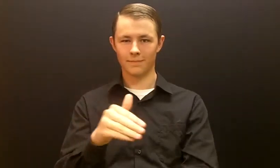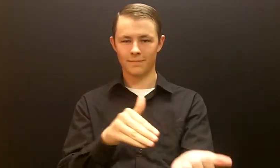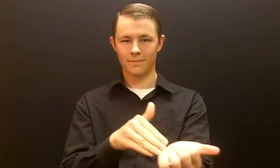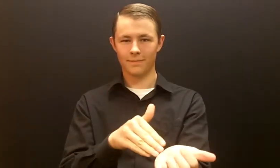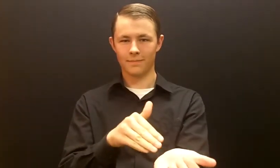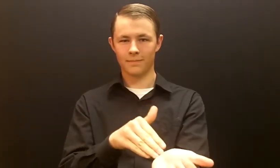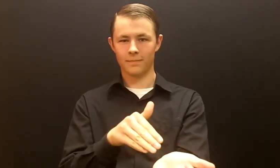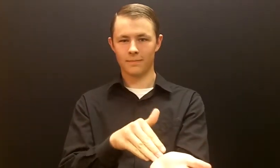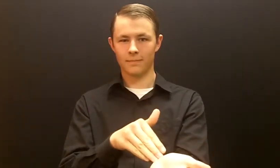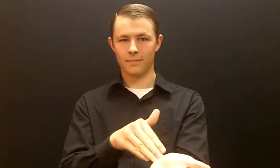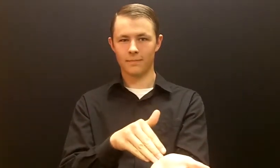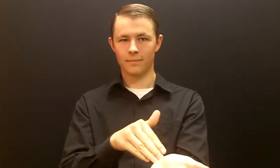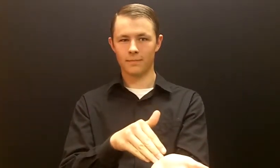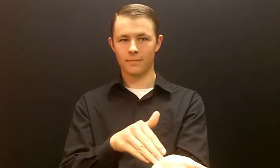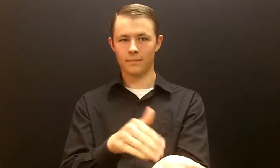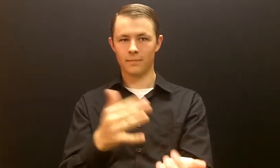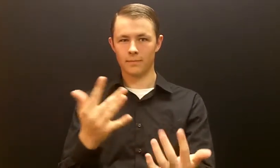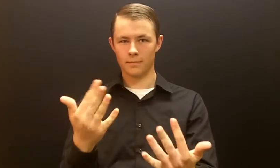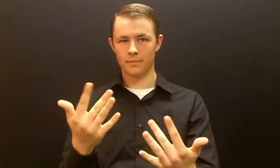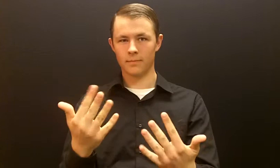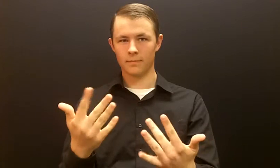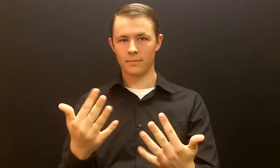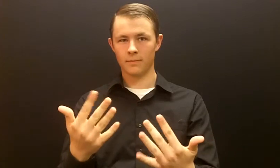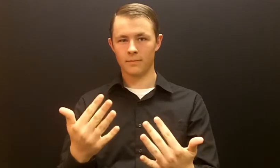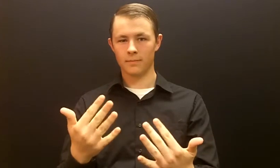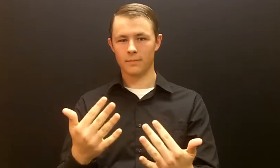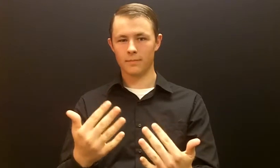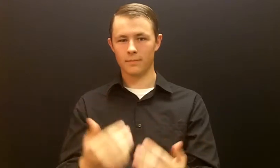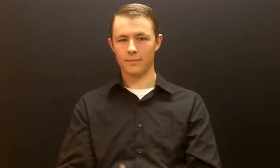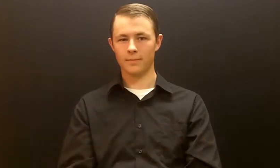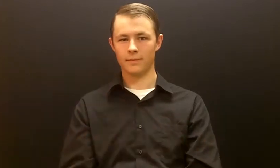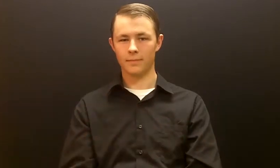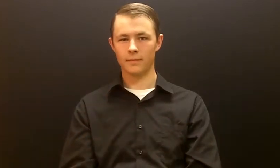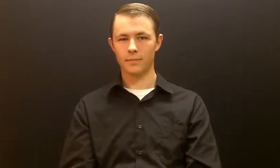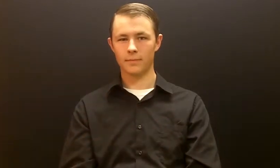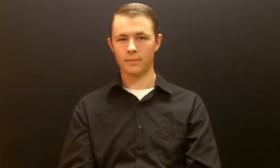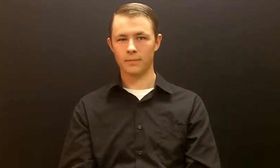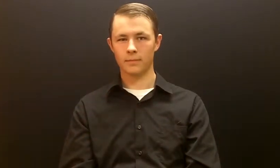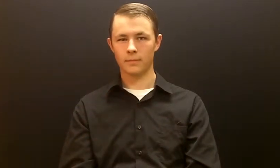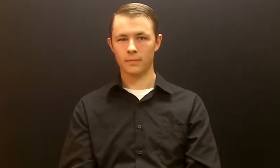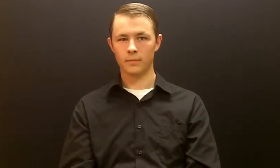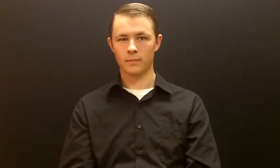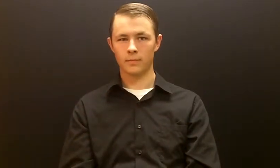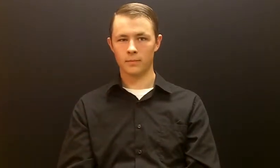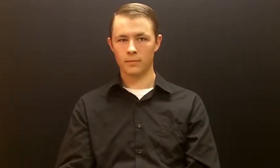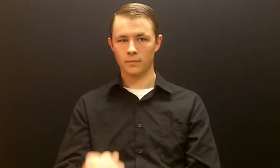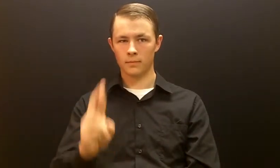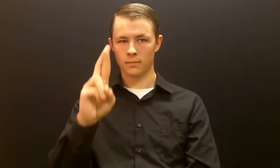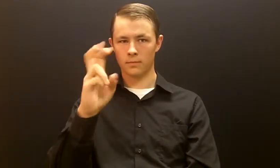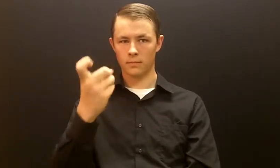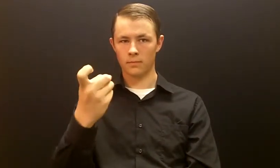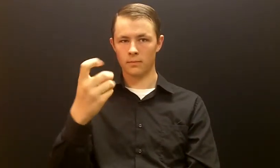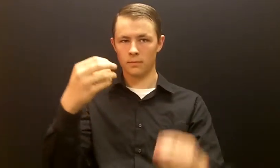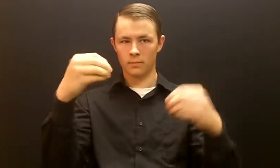doctor, and then waiting, and then pharmacy is the RX store.